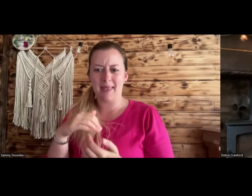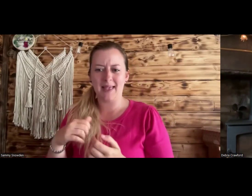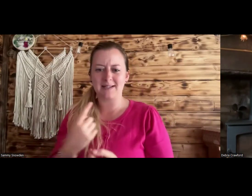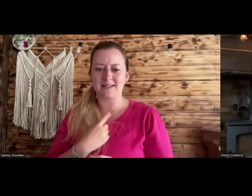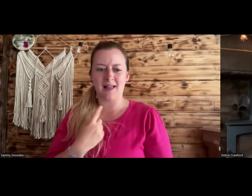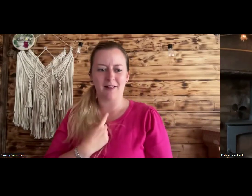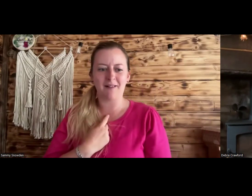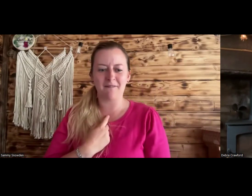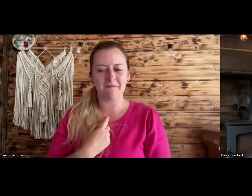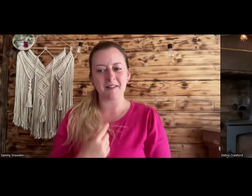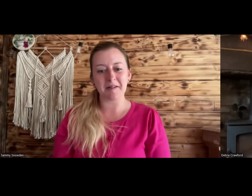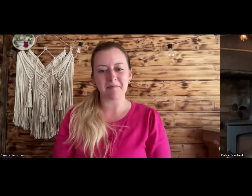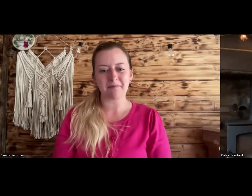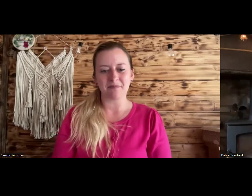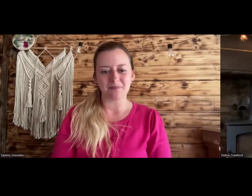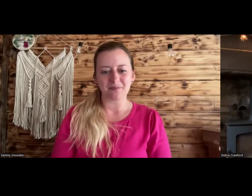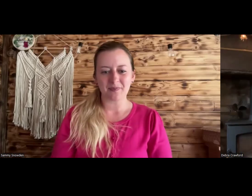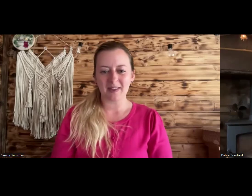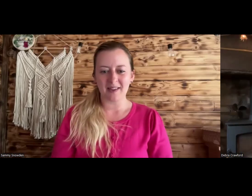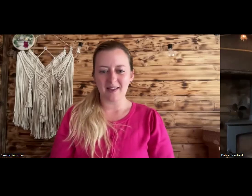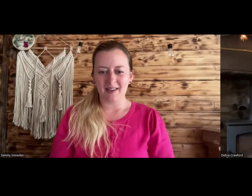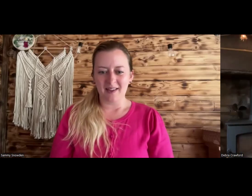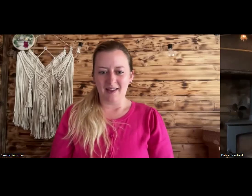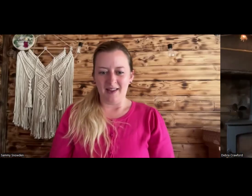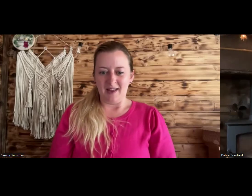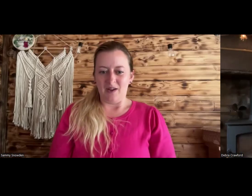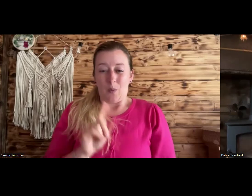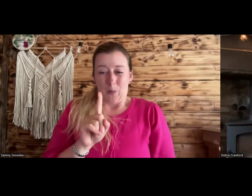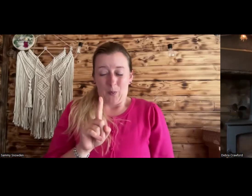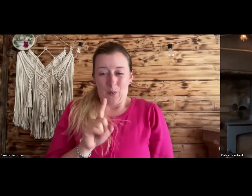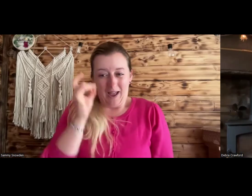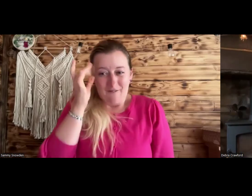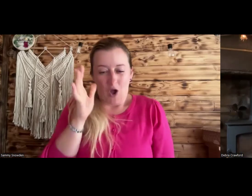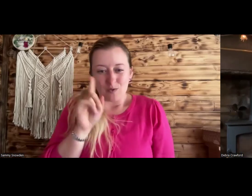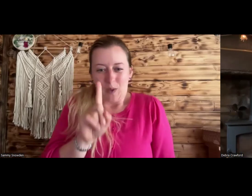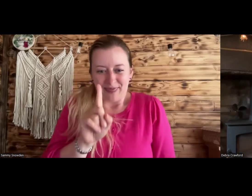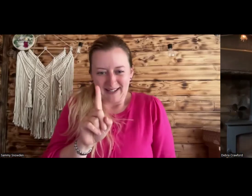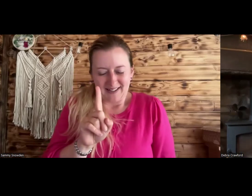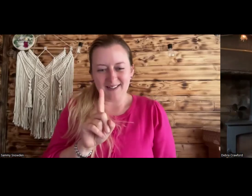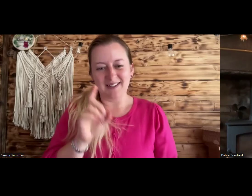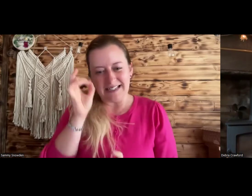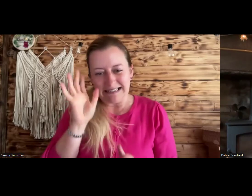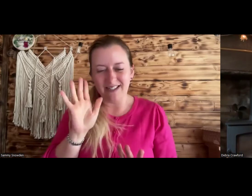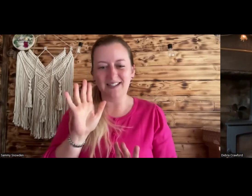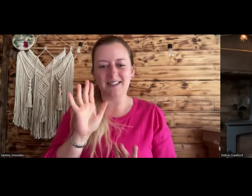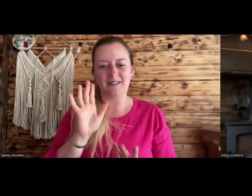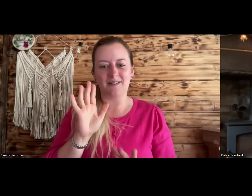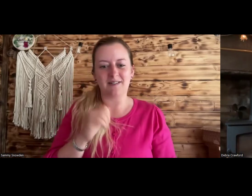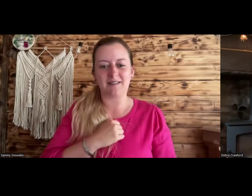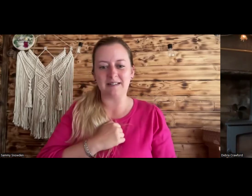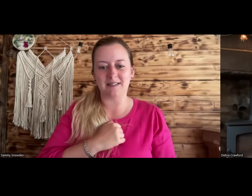the coming weekend. So I just mention one last thing, and I never knew this, I'm so sorry, was